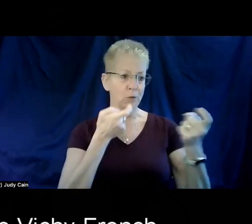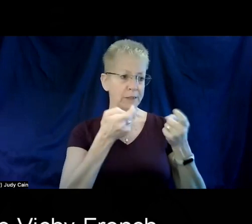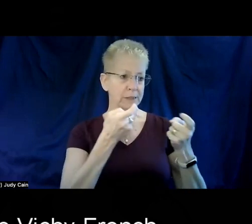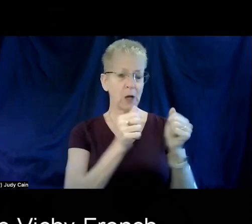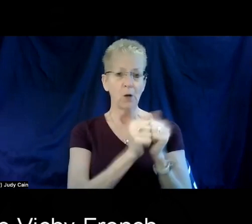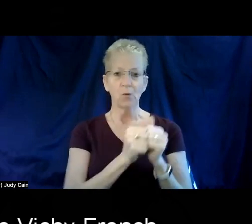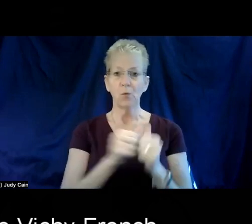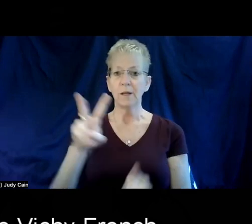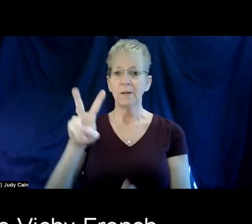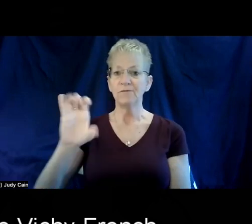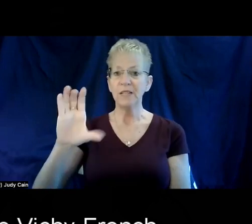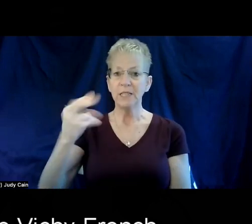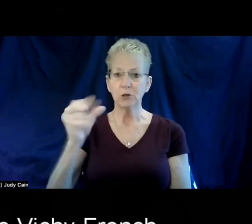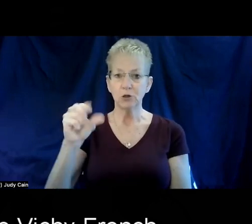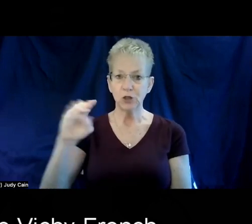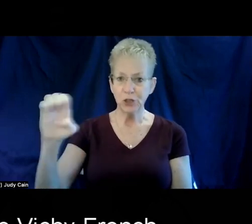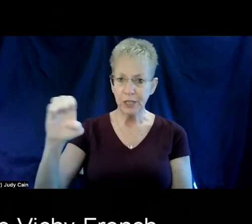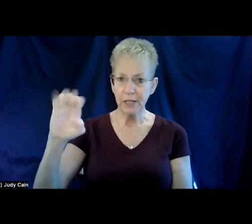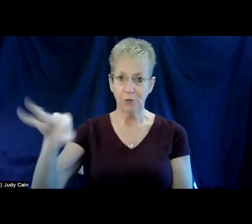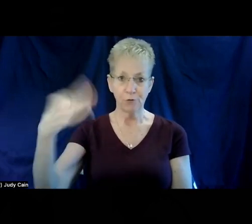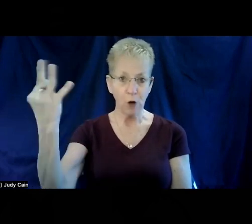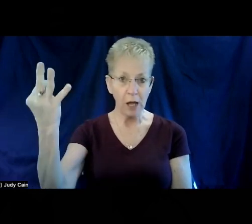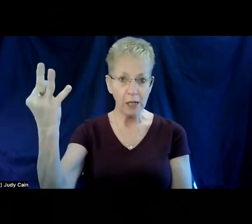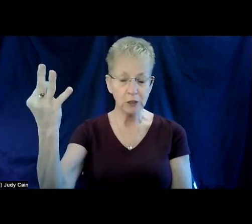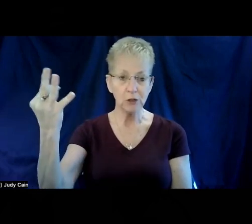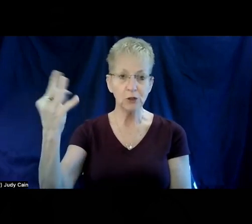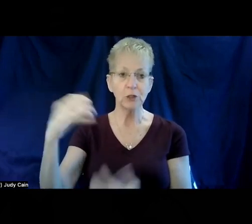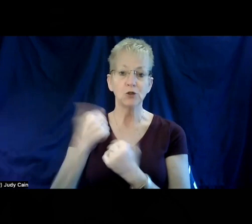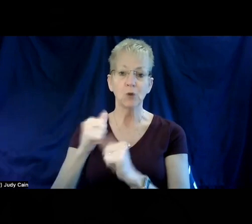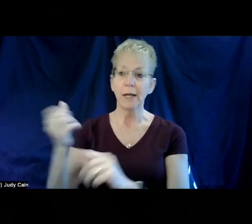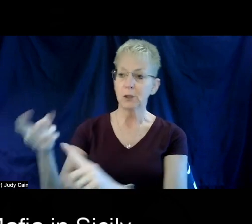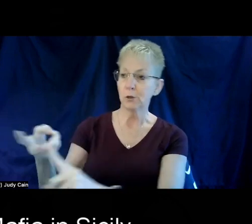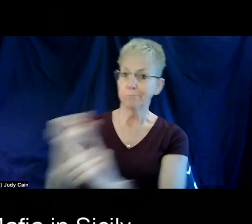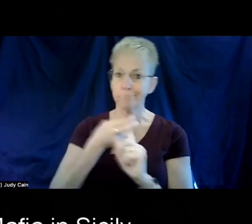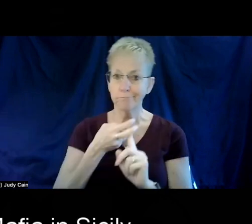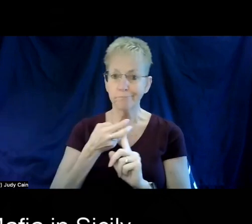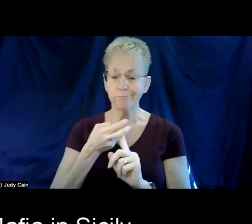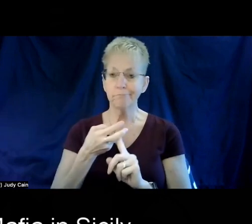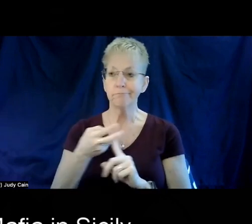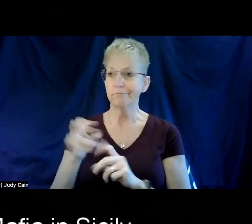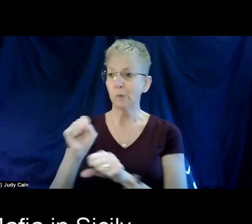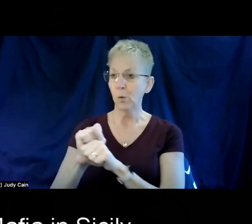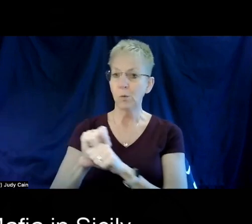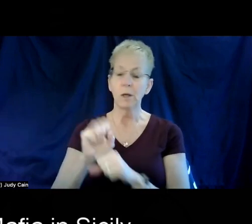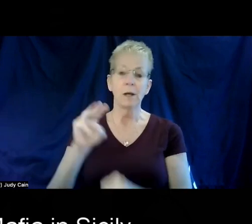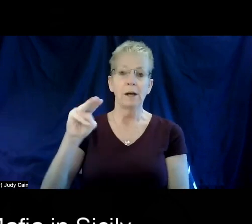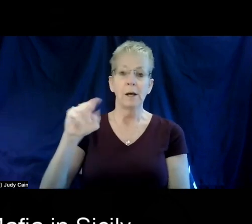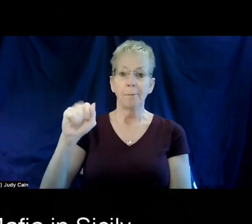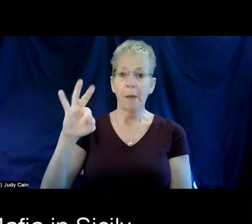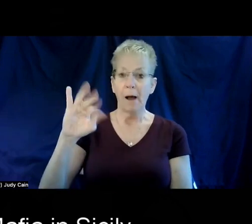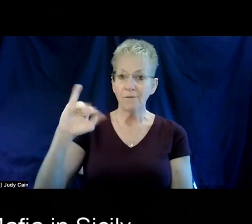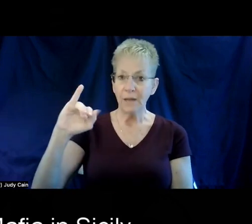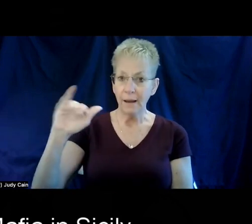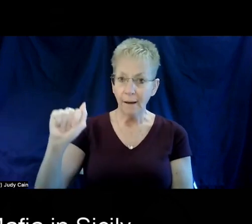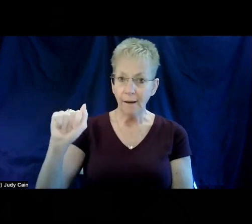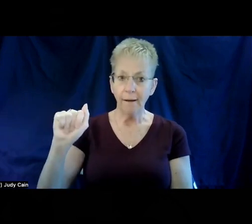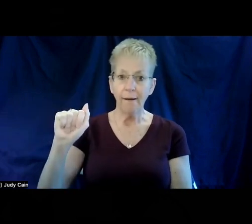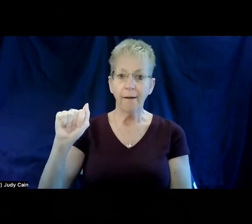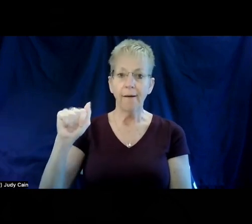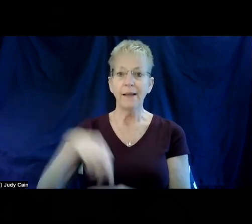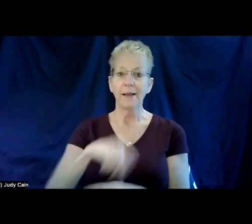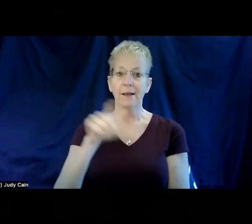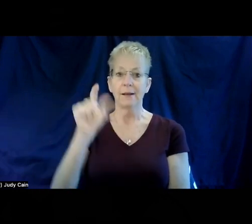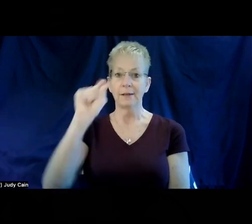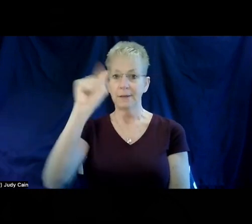Vichy French and tried to win them over to working with the mafia in Sicily to invade